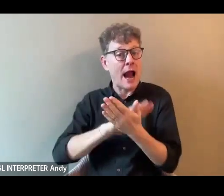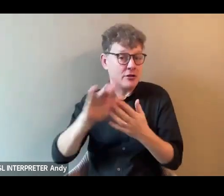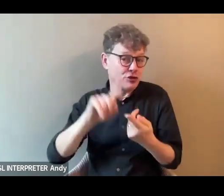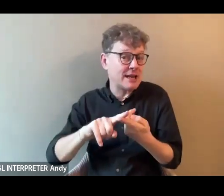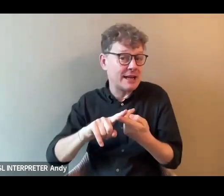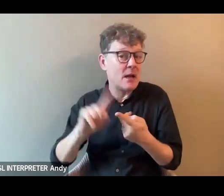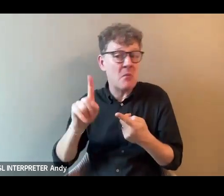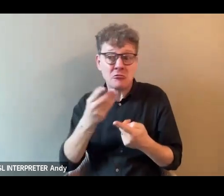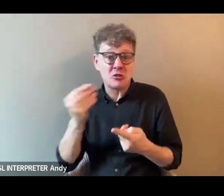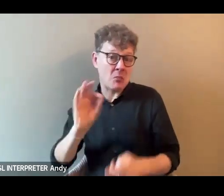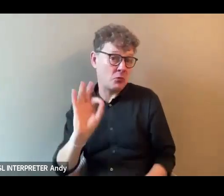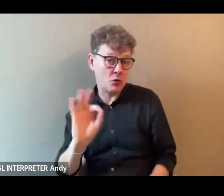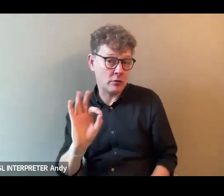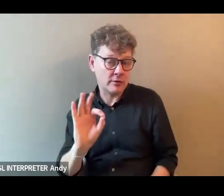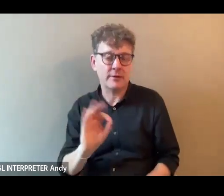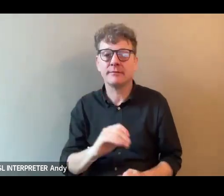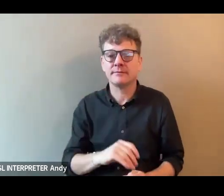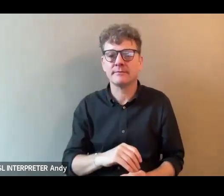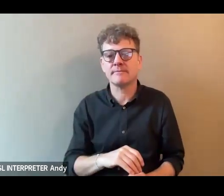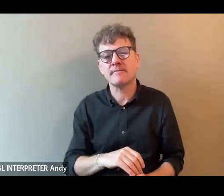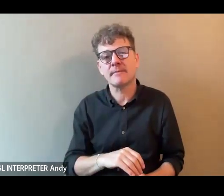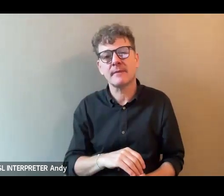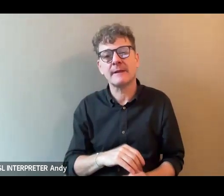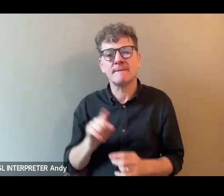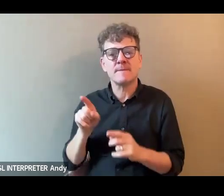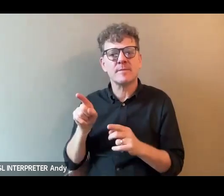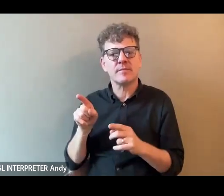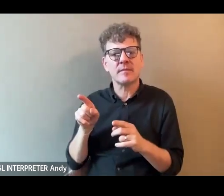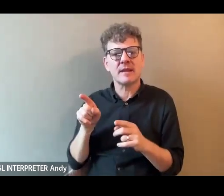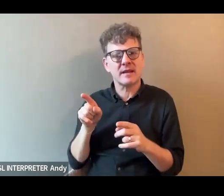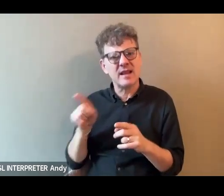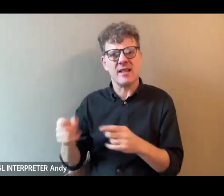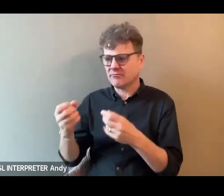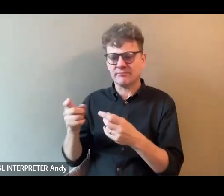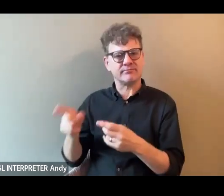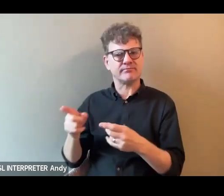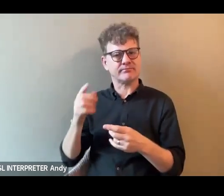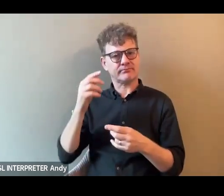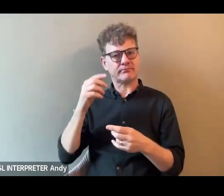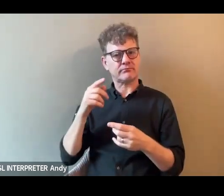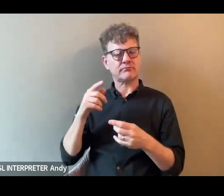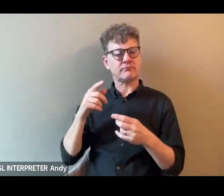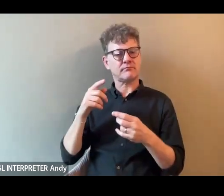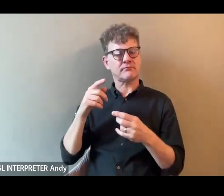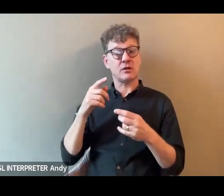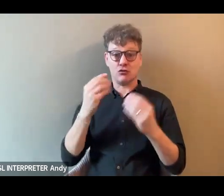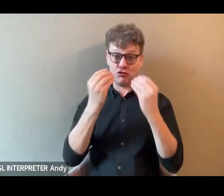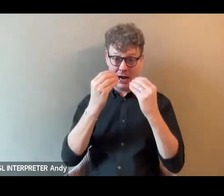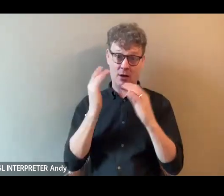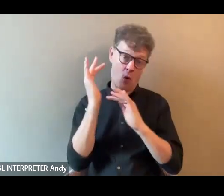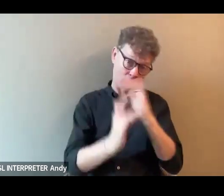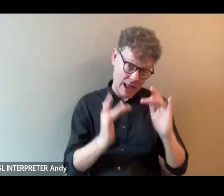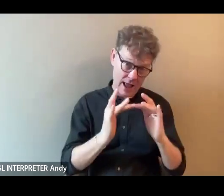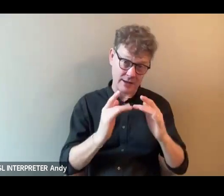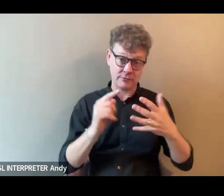not in higher education, that have their experience of how did they get on in training sessions which were online on a range